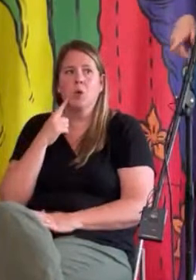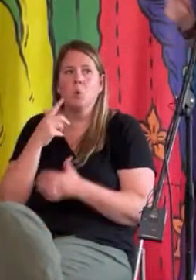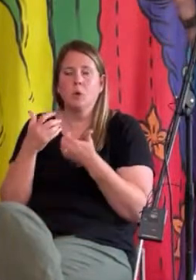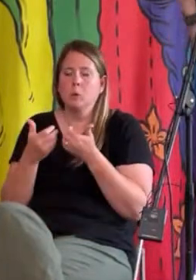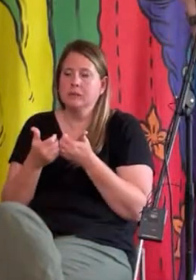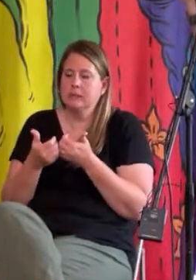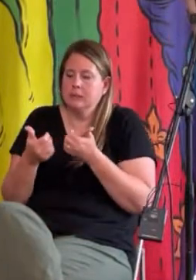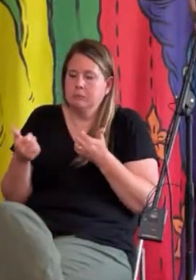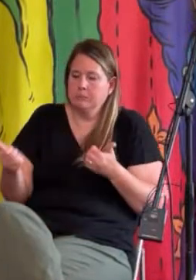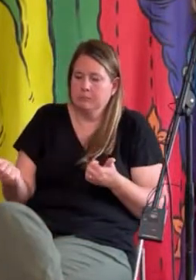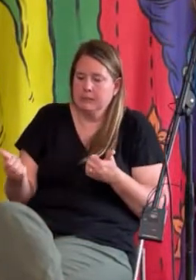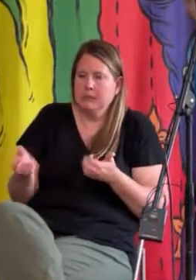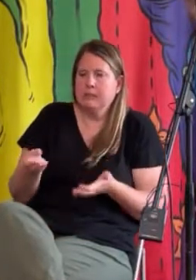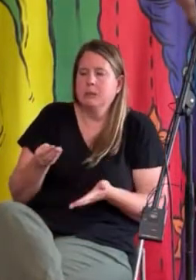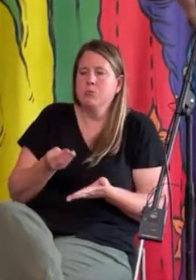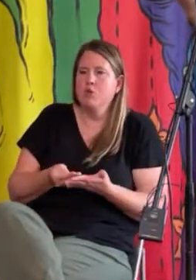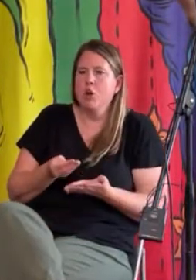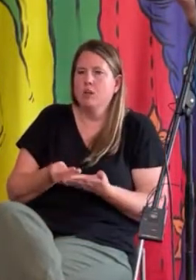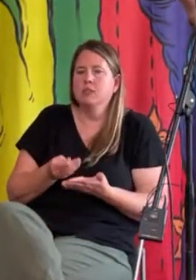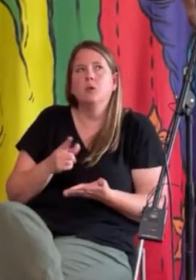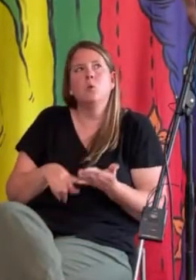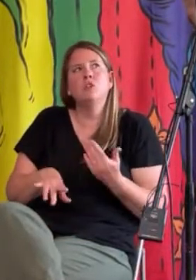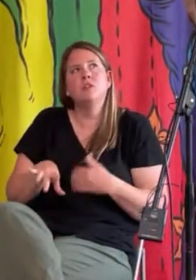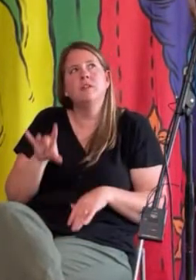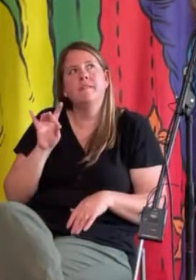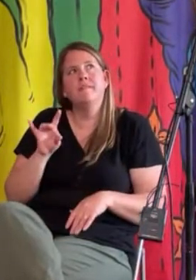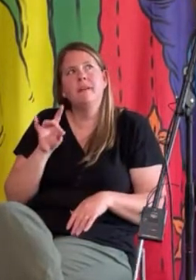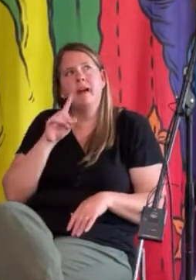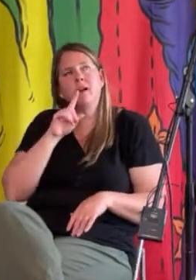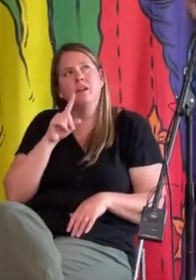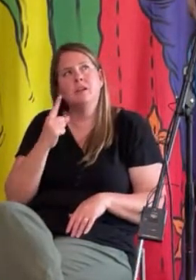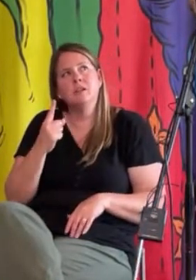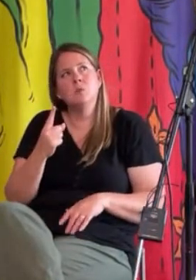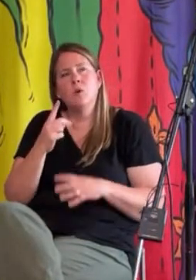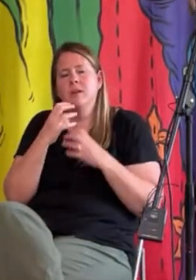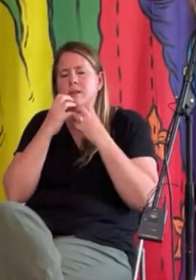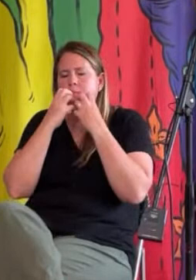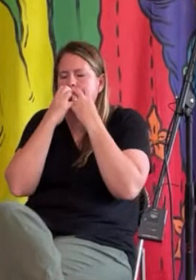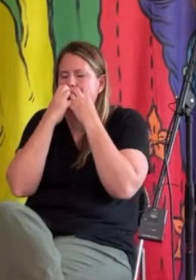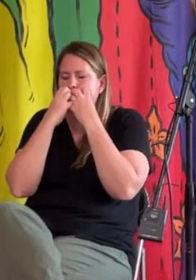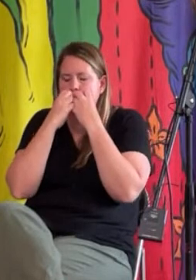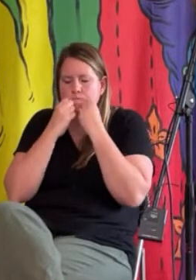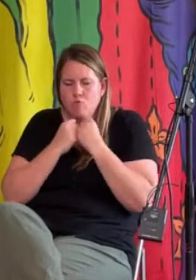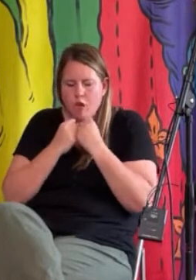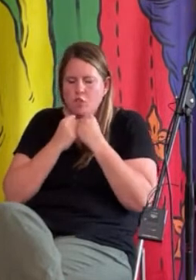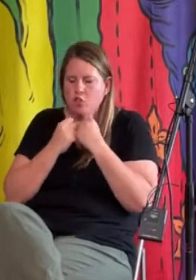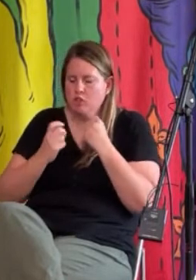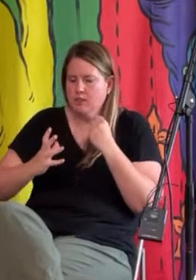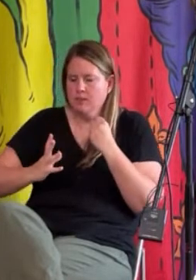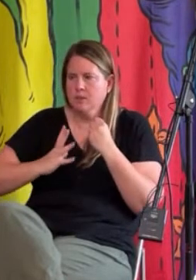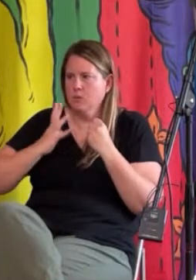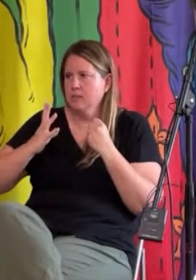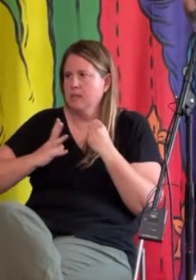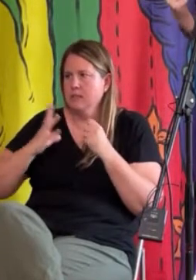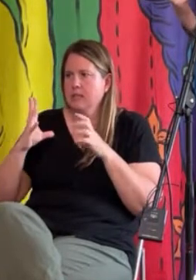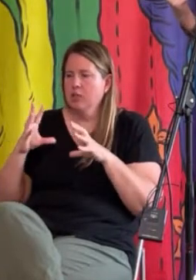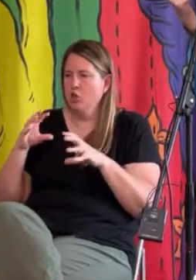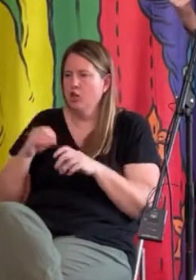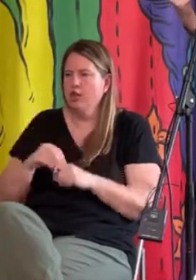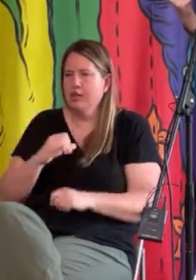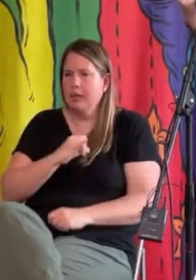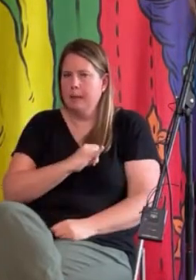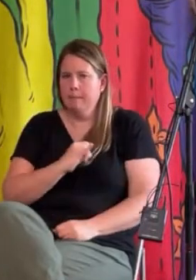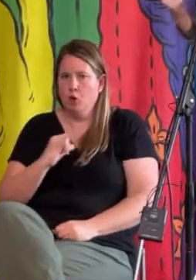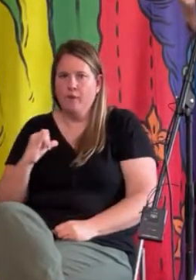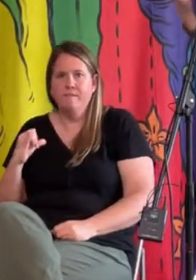proceeds. What you found is ambergris, which is one of the most precious and exquisite ingredients in